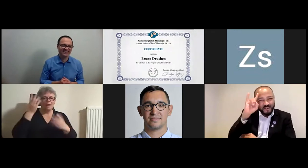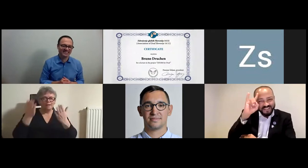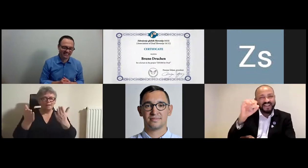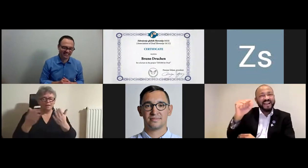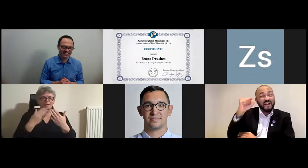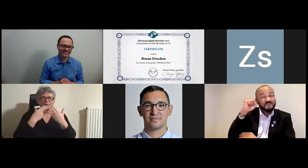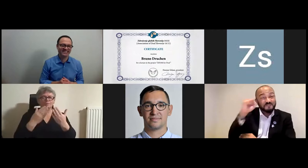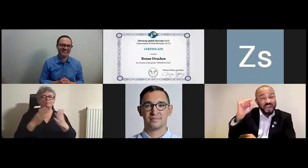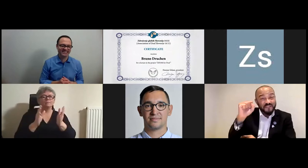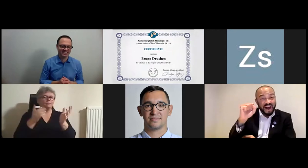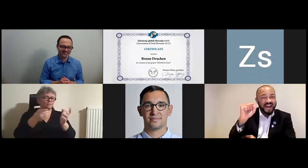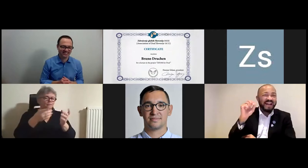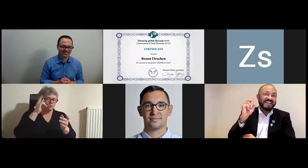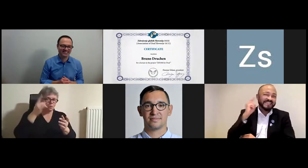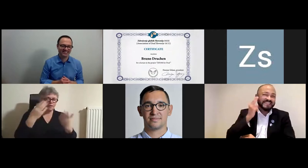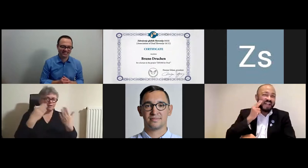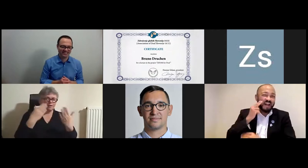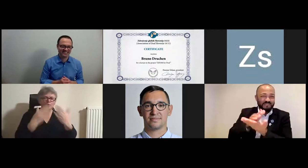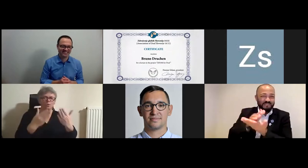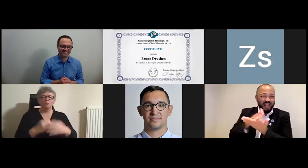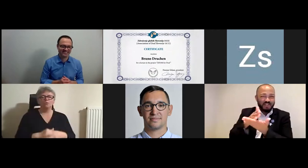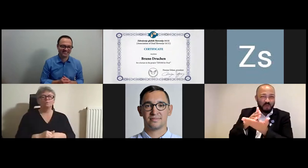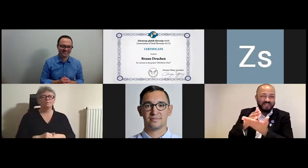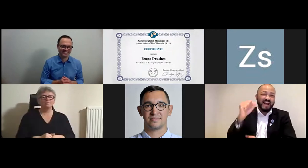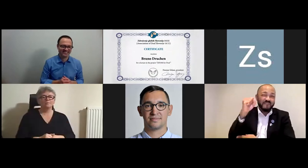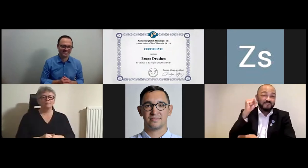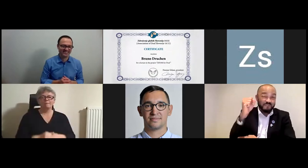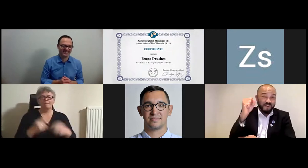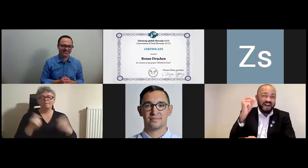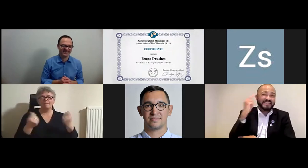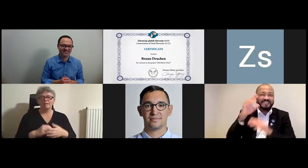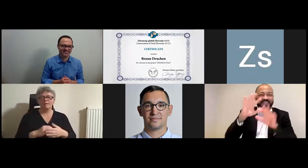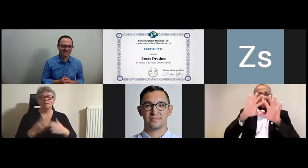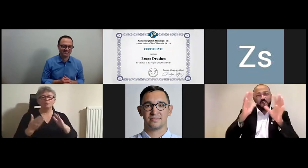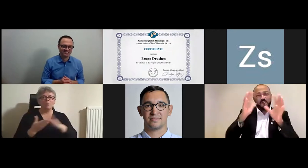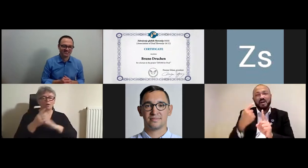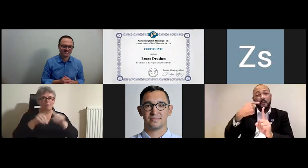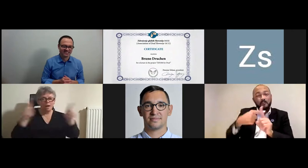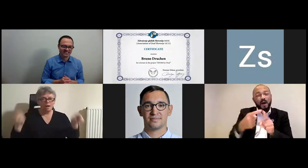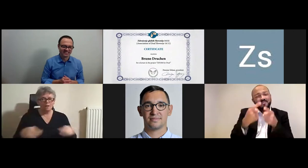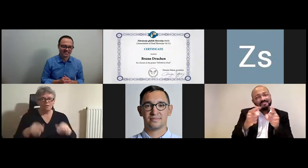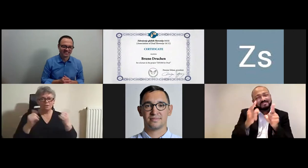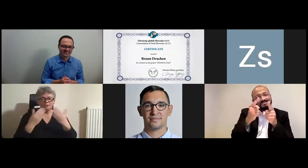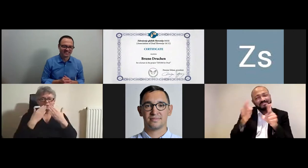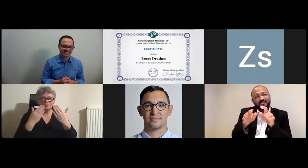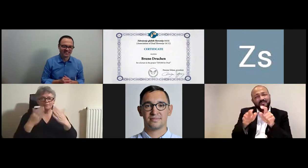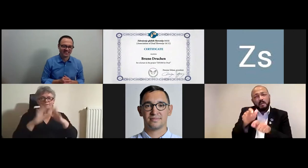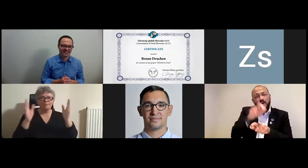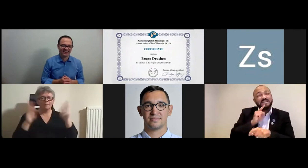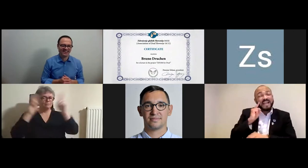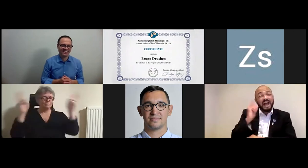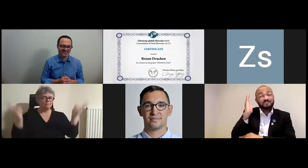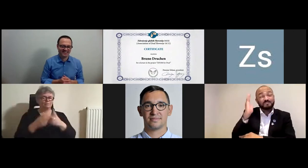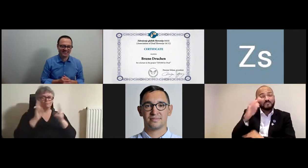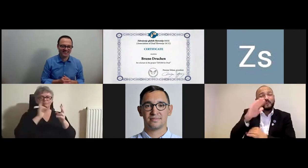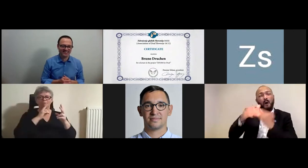Slovenia. Miha, you were amazing. And go deaf interpreters and go deaf